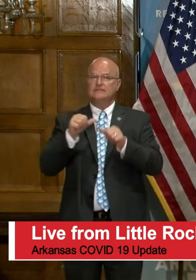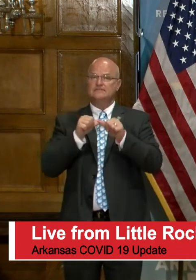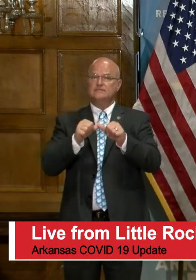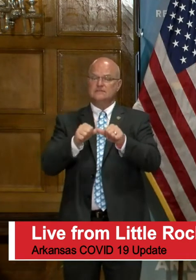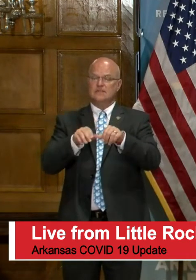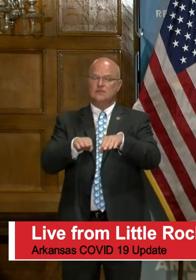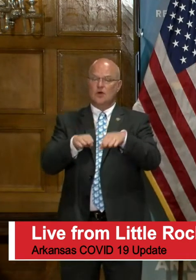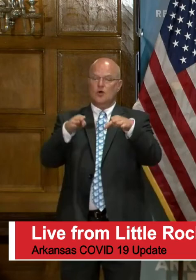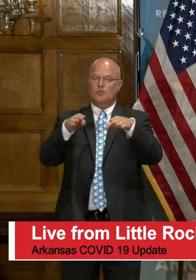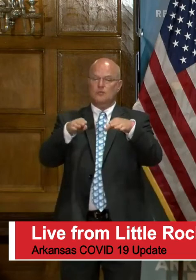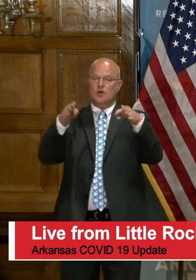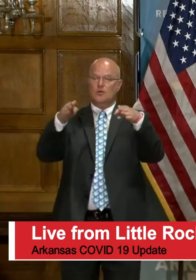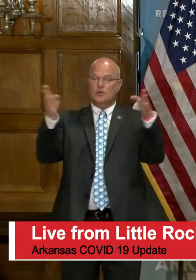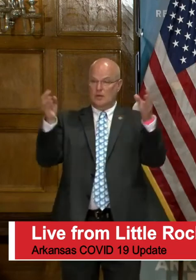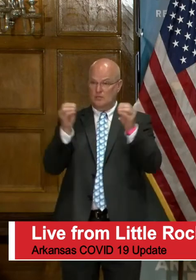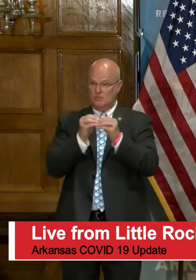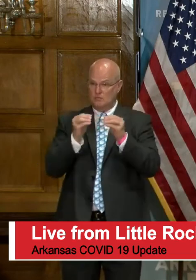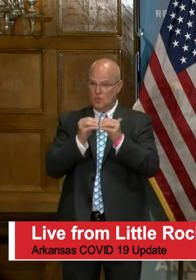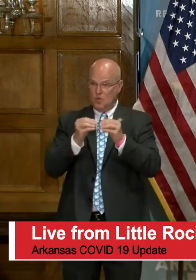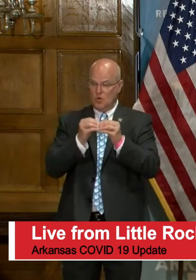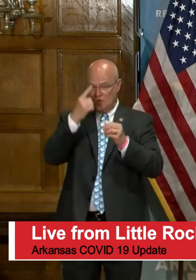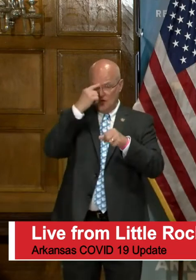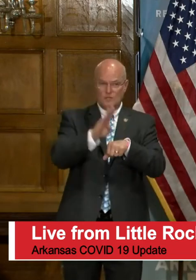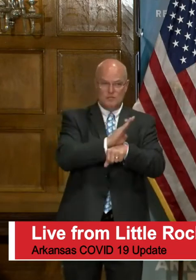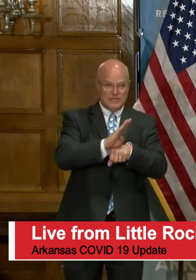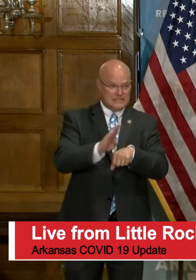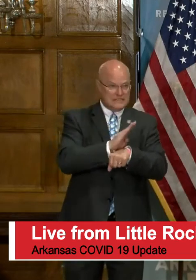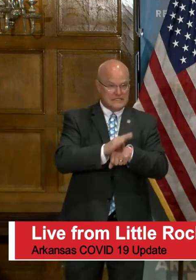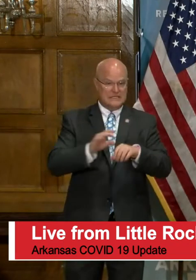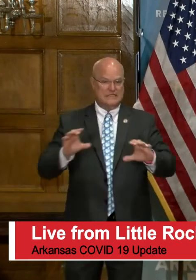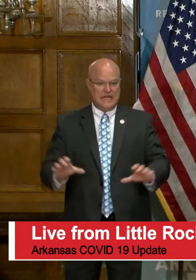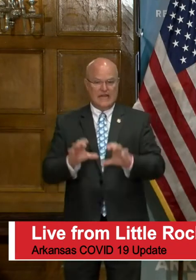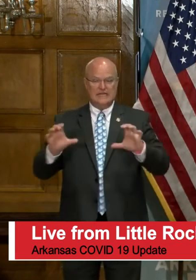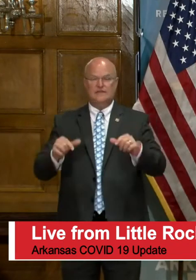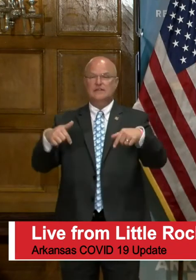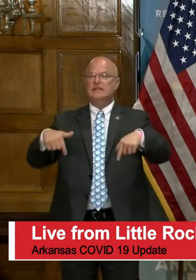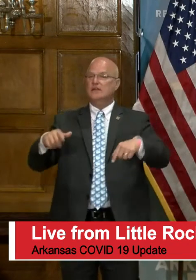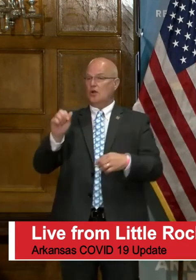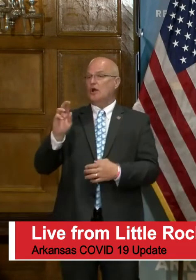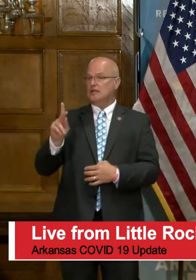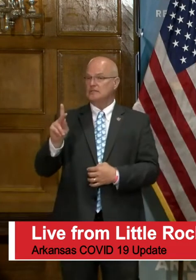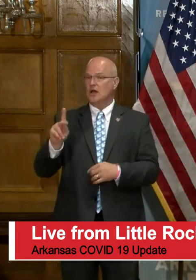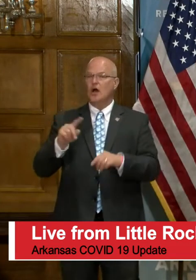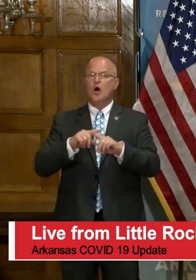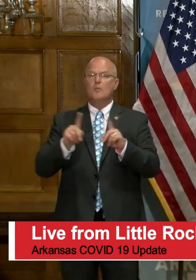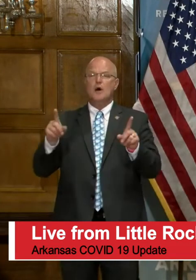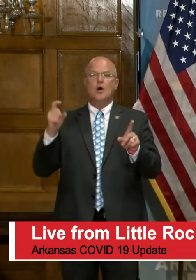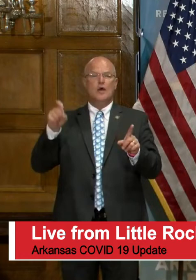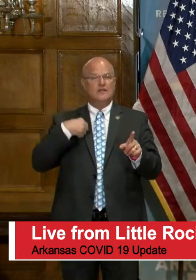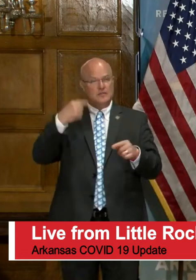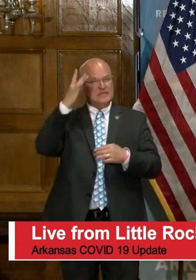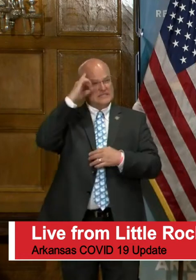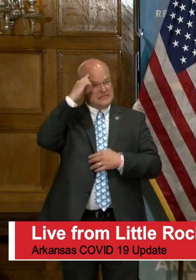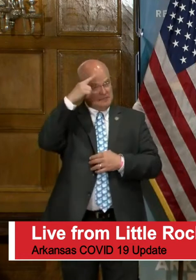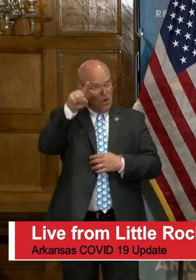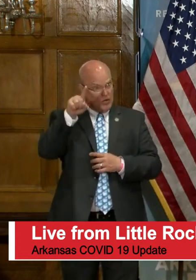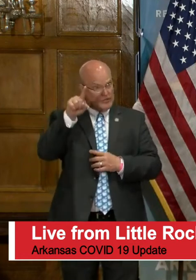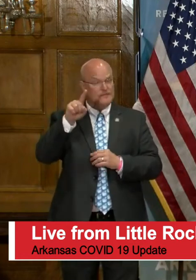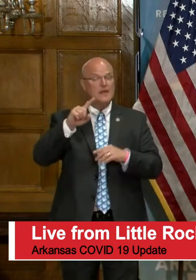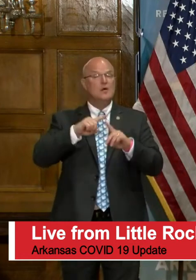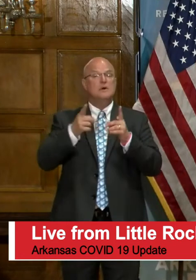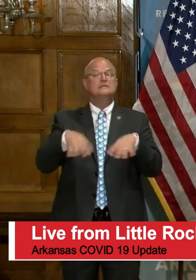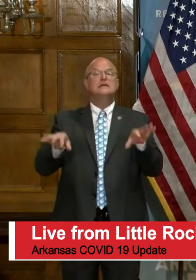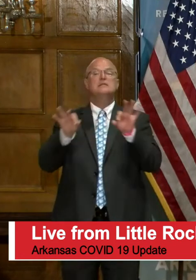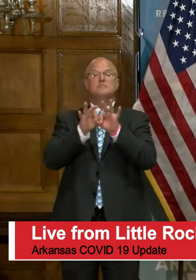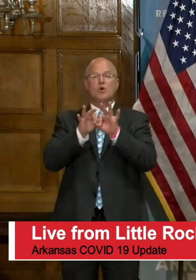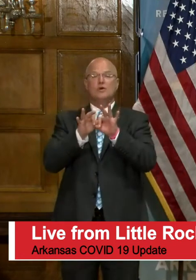to lift restrictions on businesses and activities in Arkansas, but we have to be smart about it. But it's important to